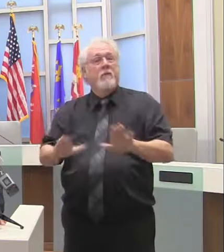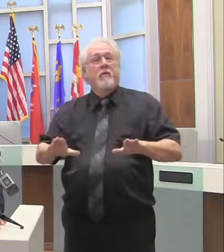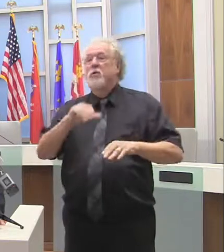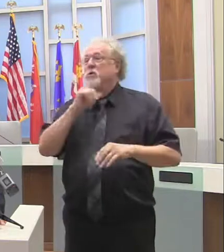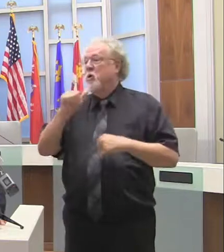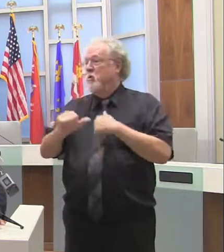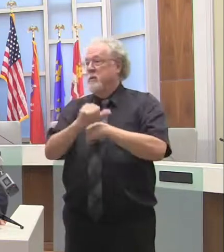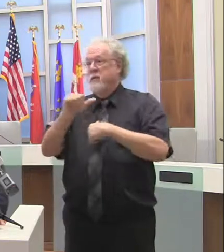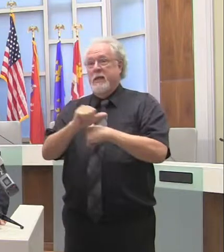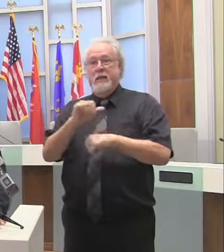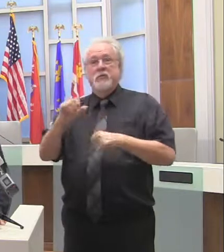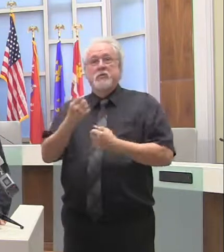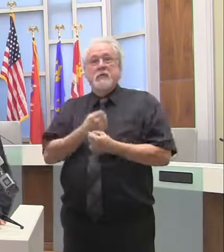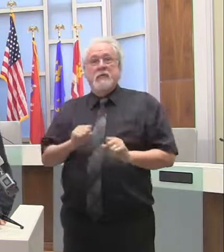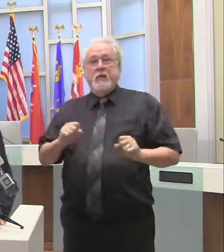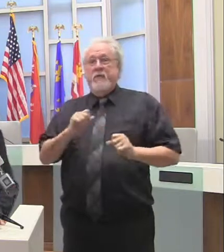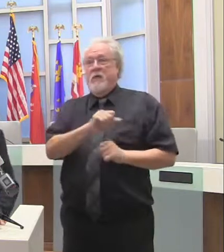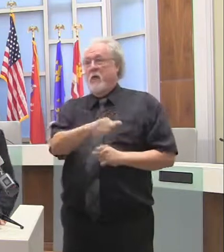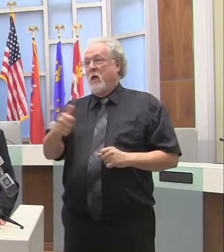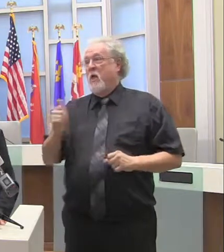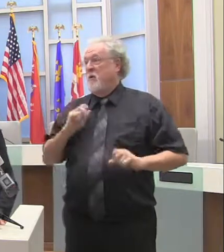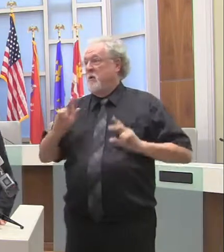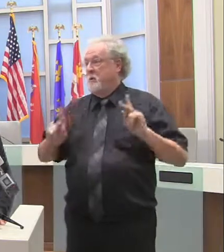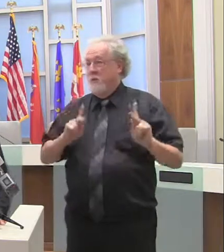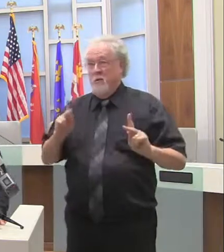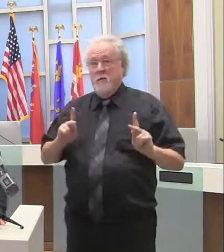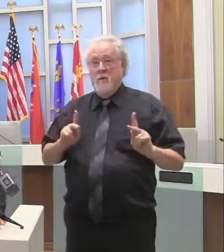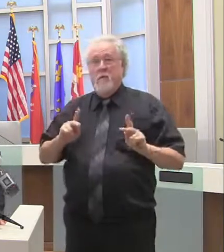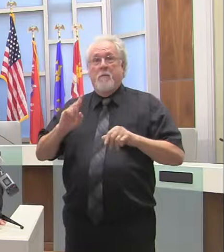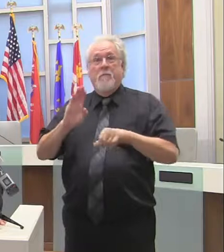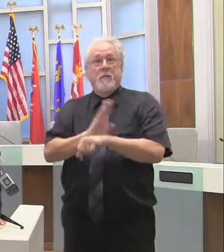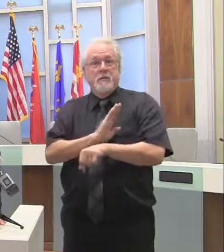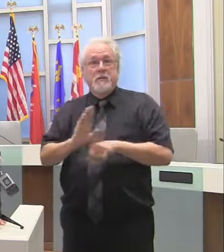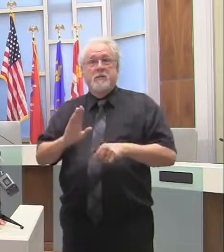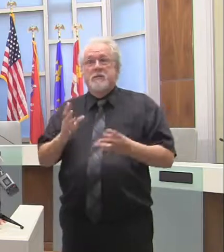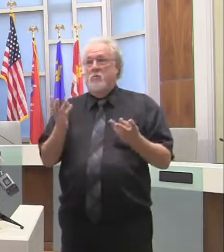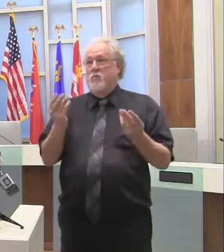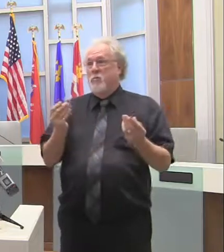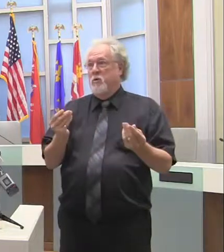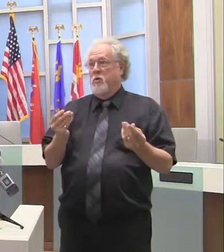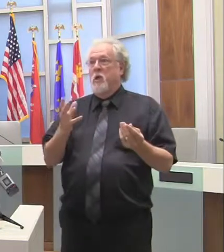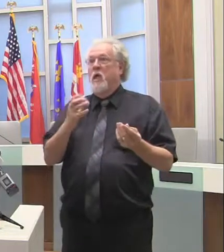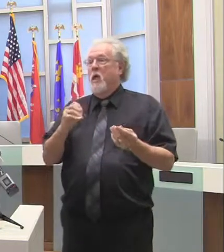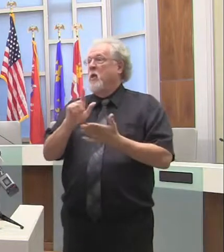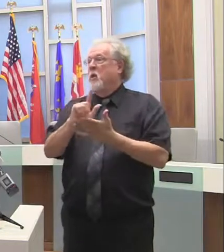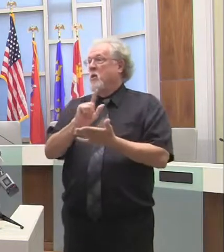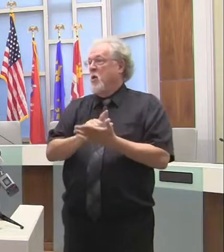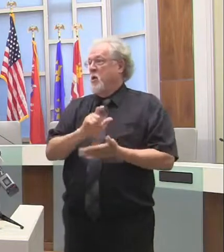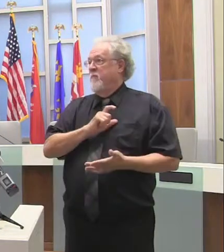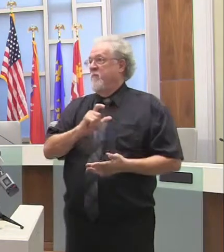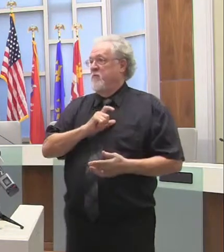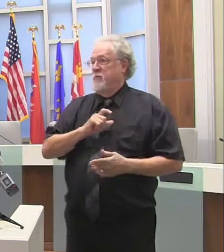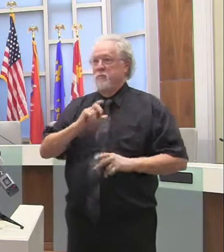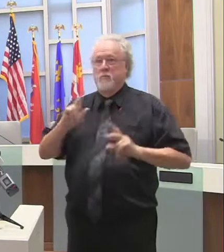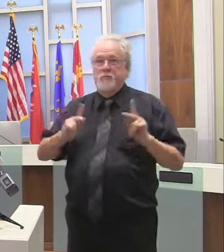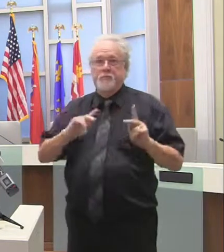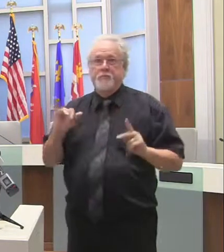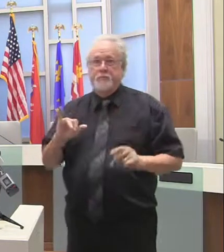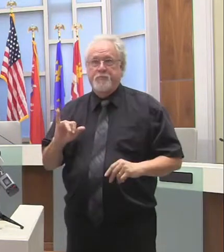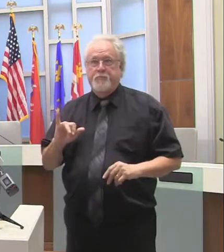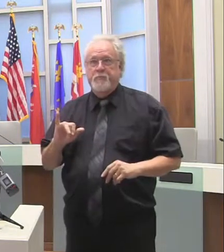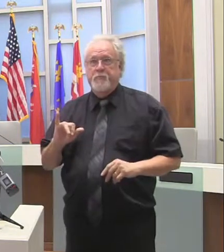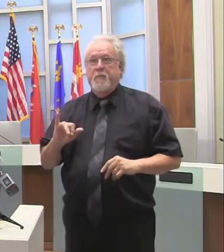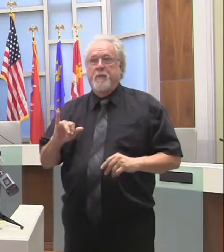not endanger the safety of other citizens, businesses, property, and law enforcement officers